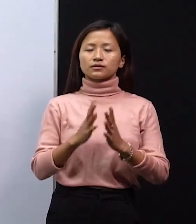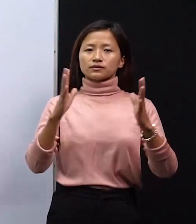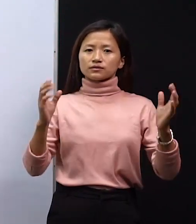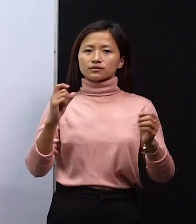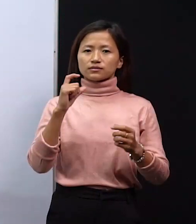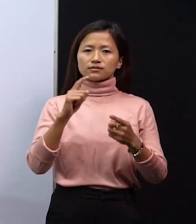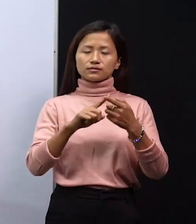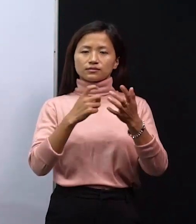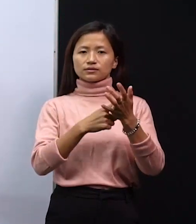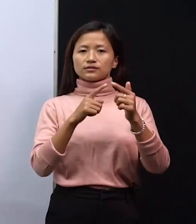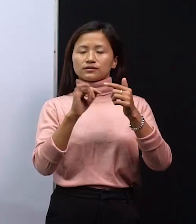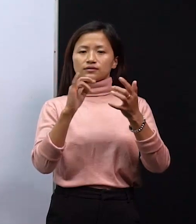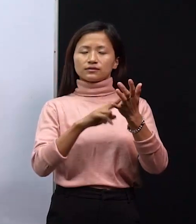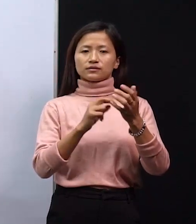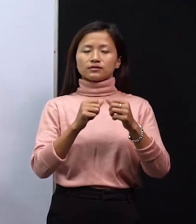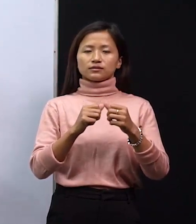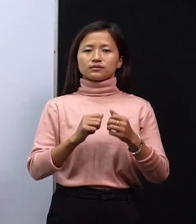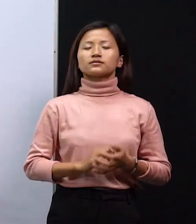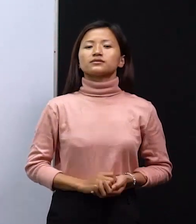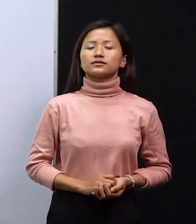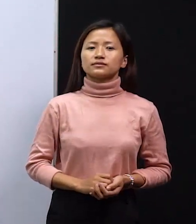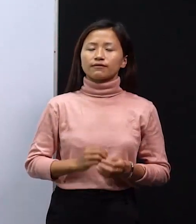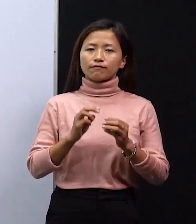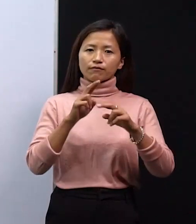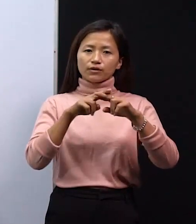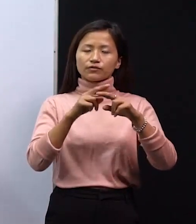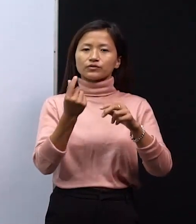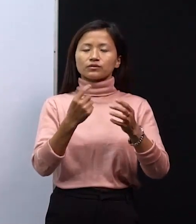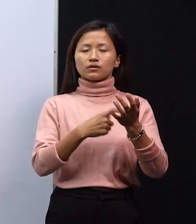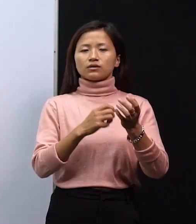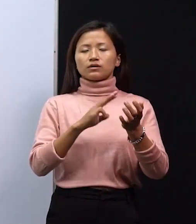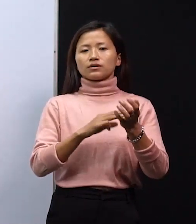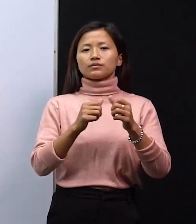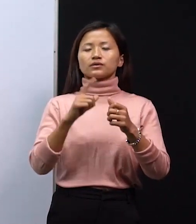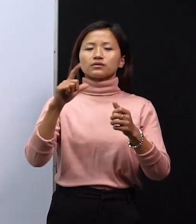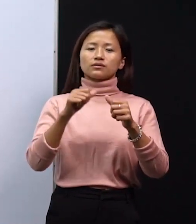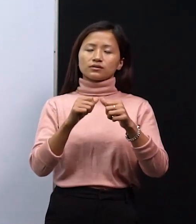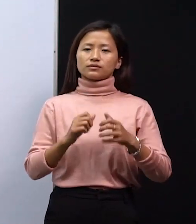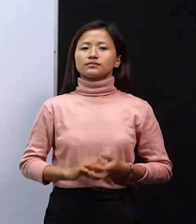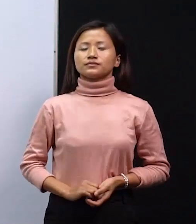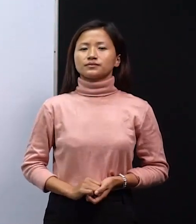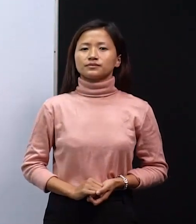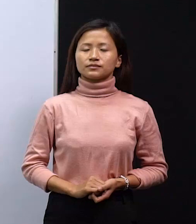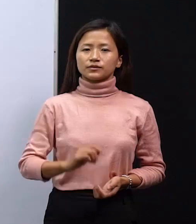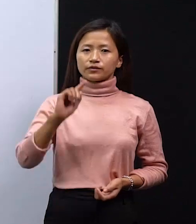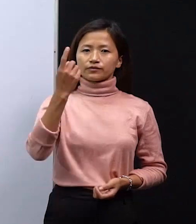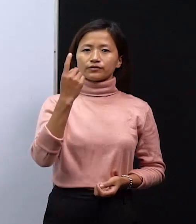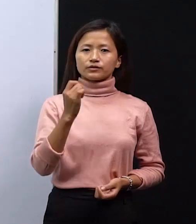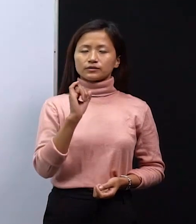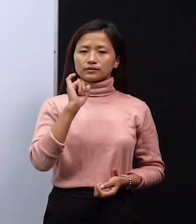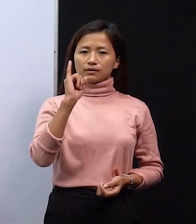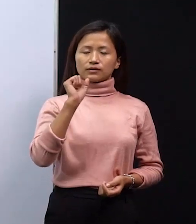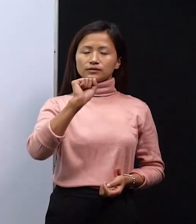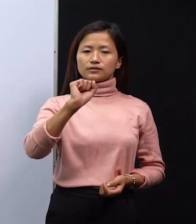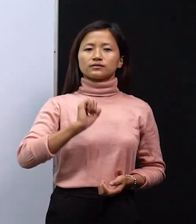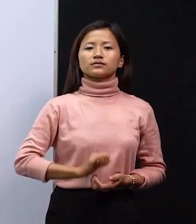of identities, or you can even call them as formulae. Alright. So the first identity or